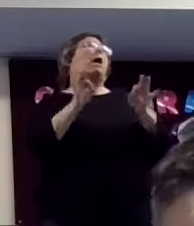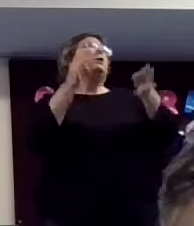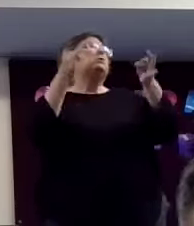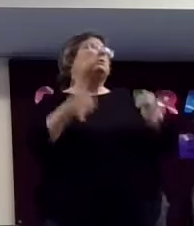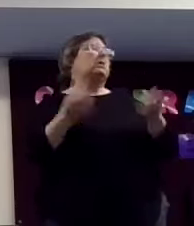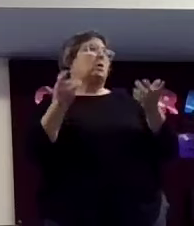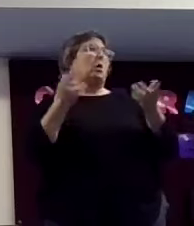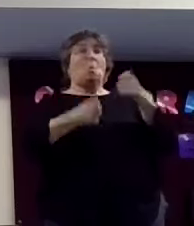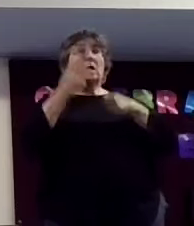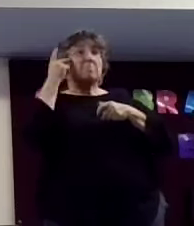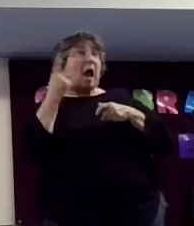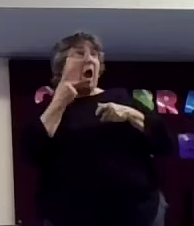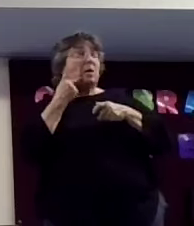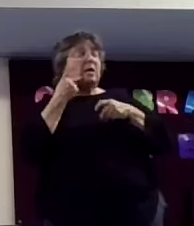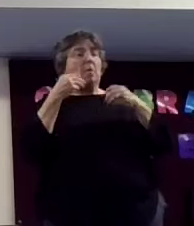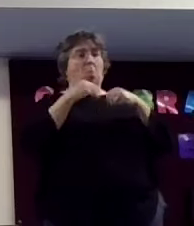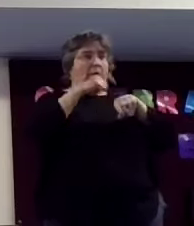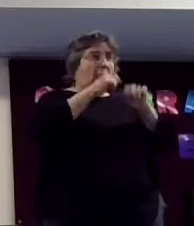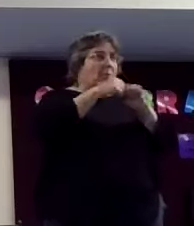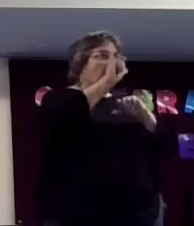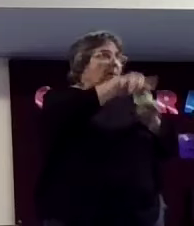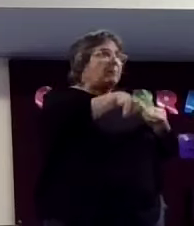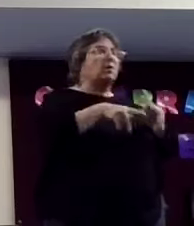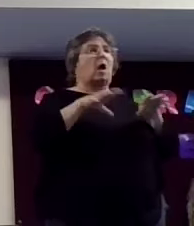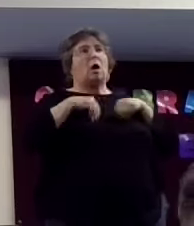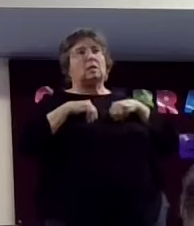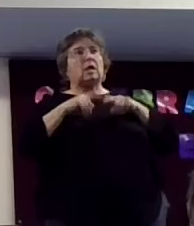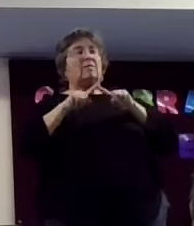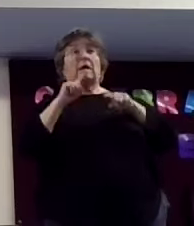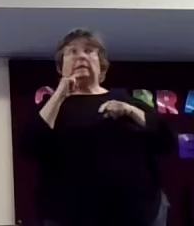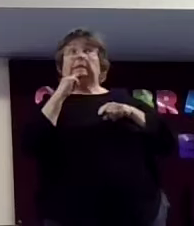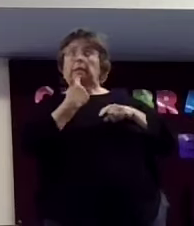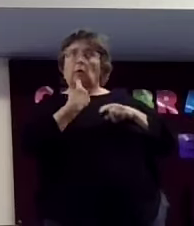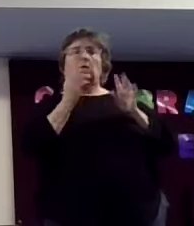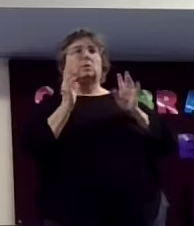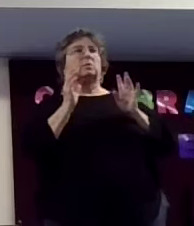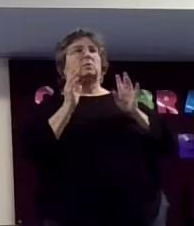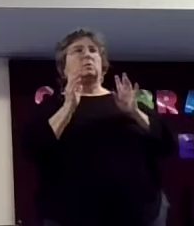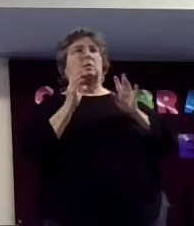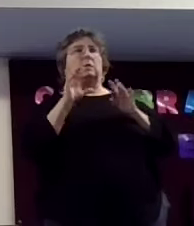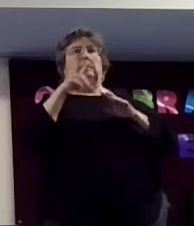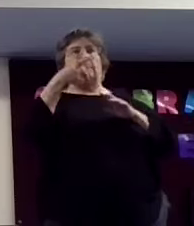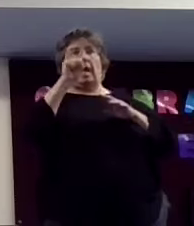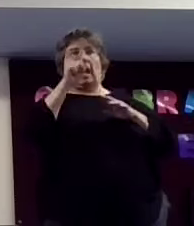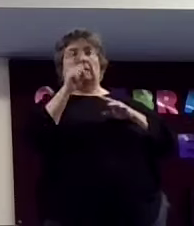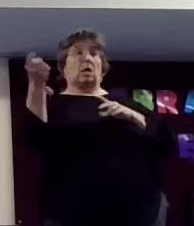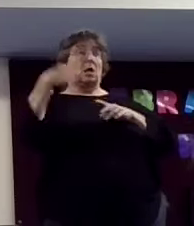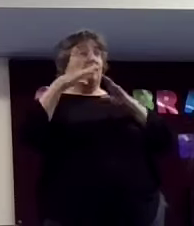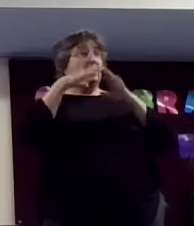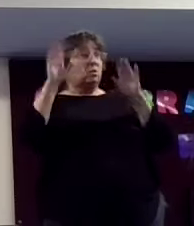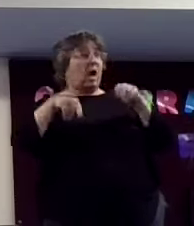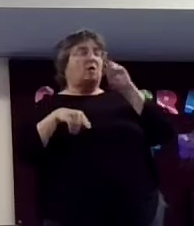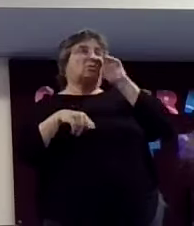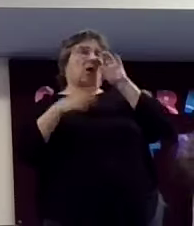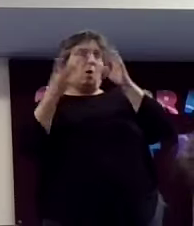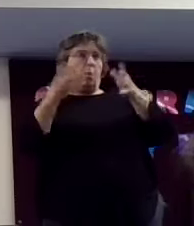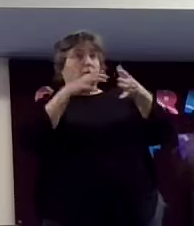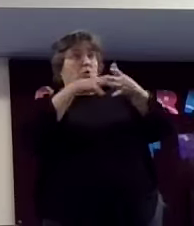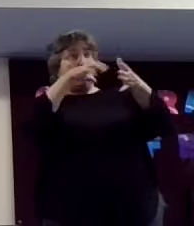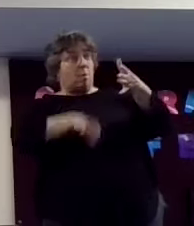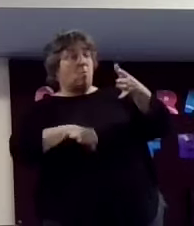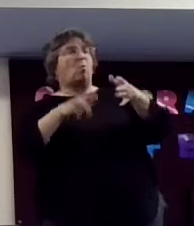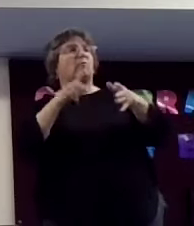decisions of which parent you're going to spend more time with. And sometimes it's the very serious thing when CPS is coming to the house and wants to